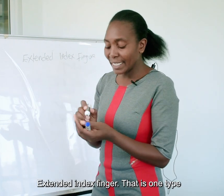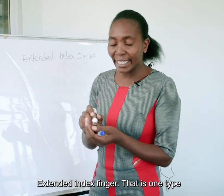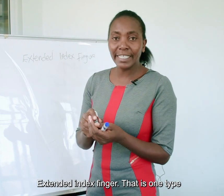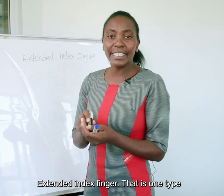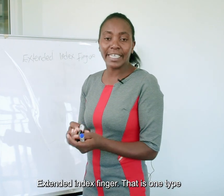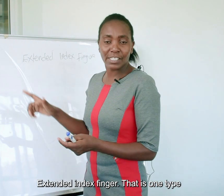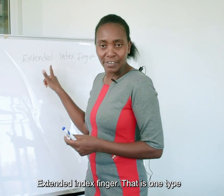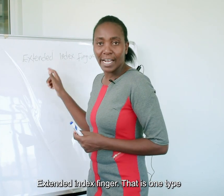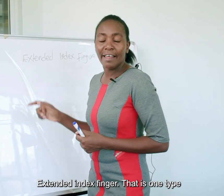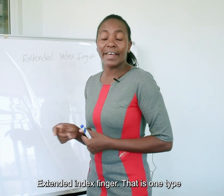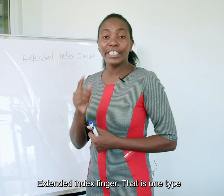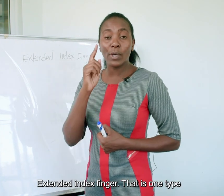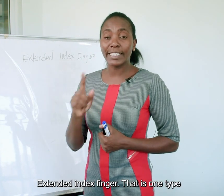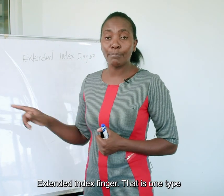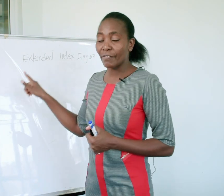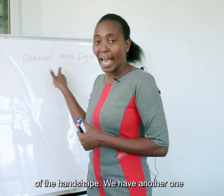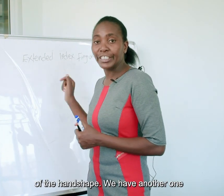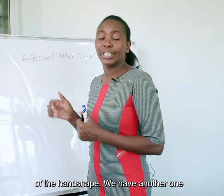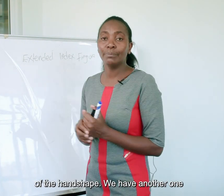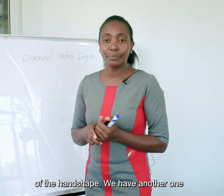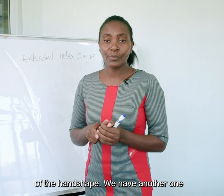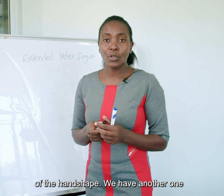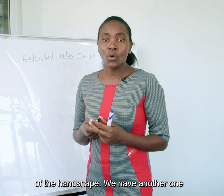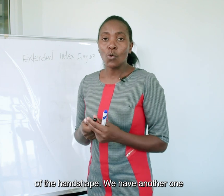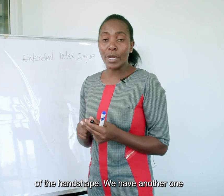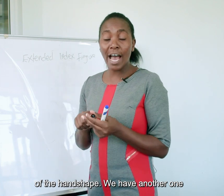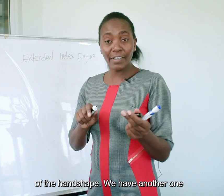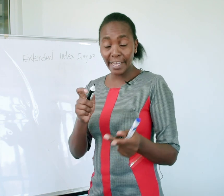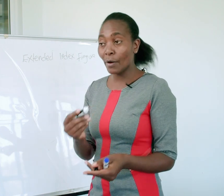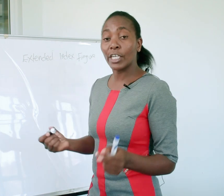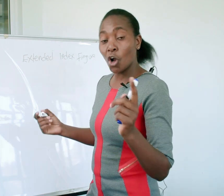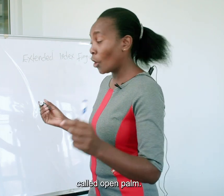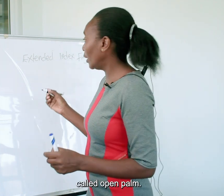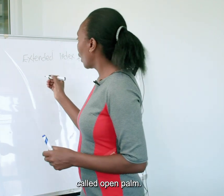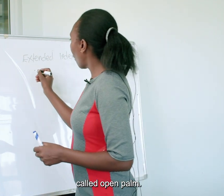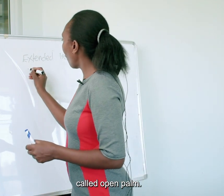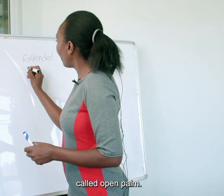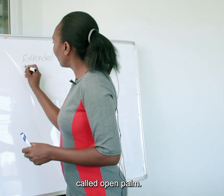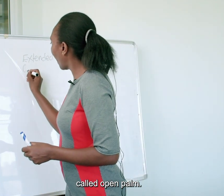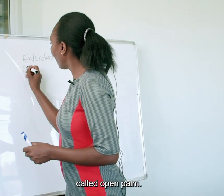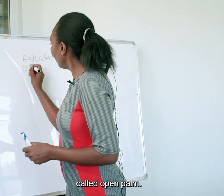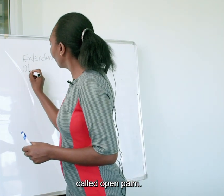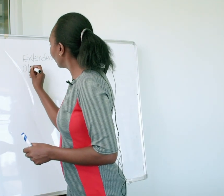Extended index finger, that is one type of the handshape. We have another one called open palm.